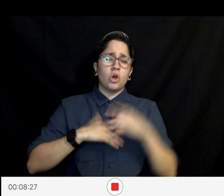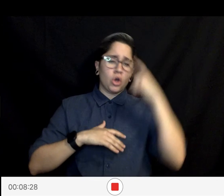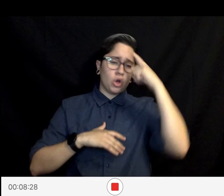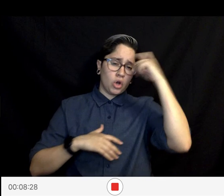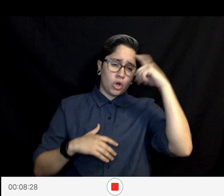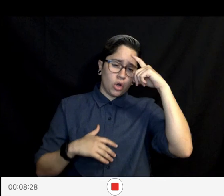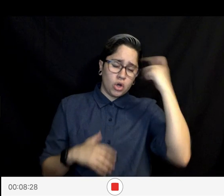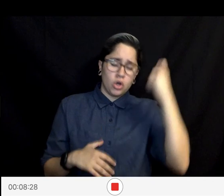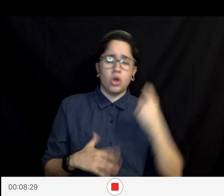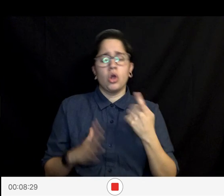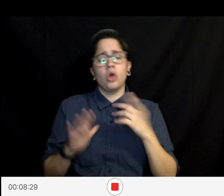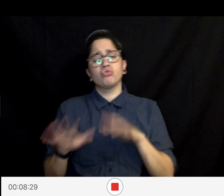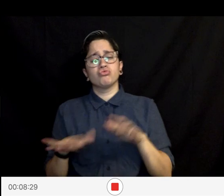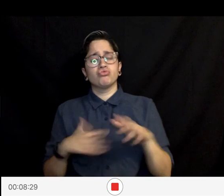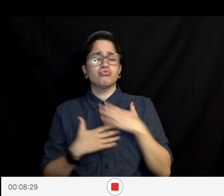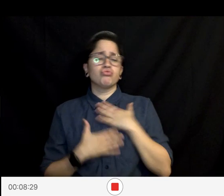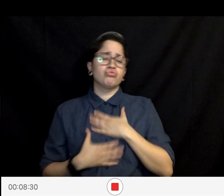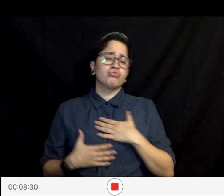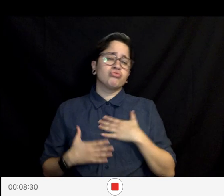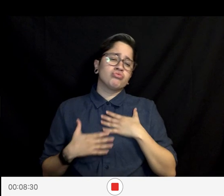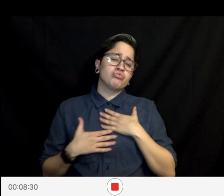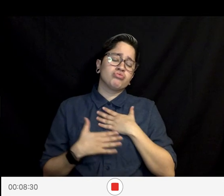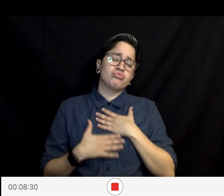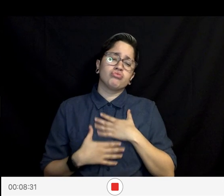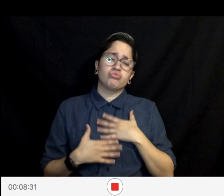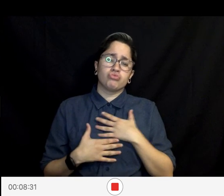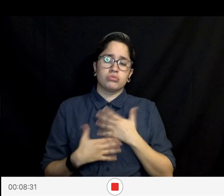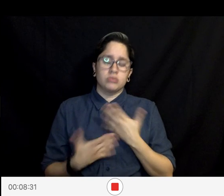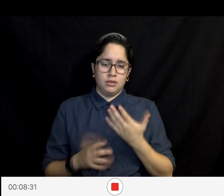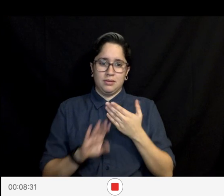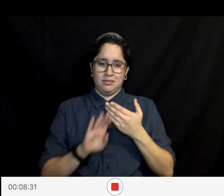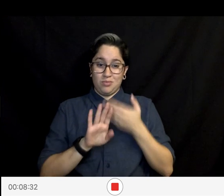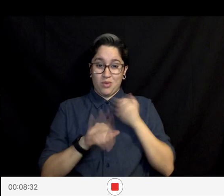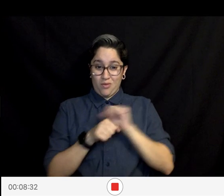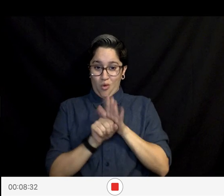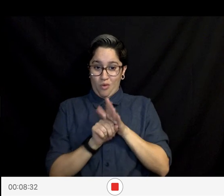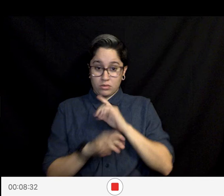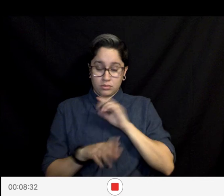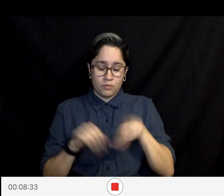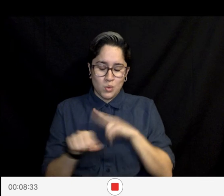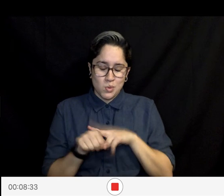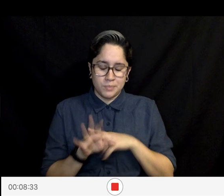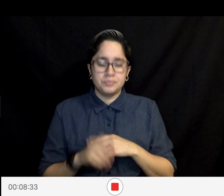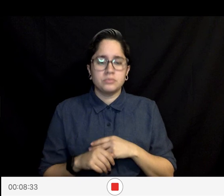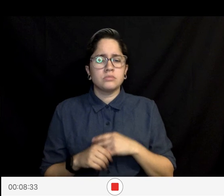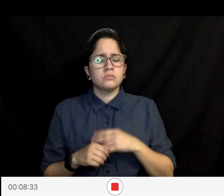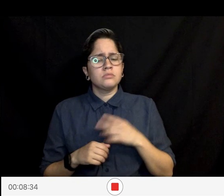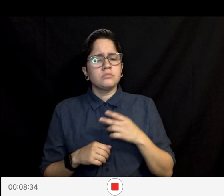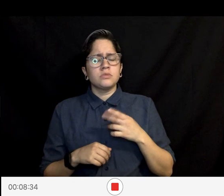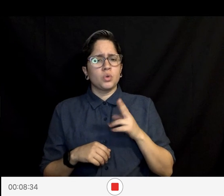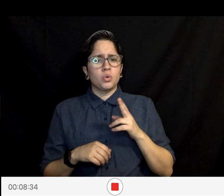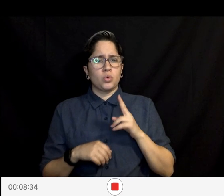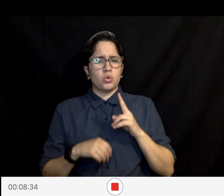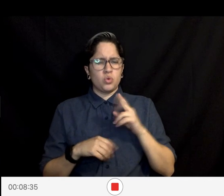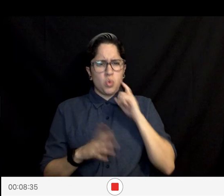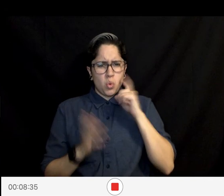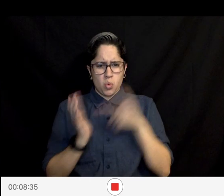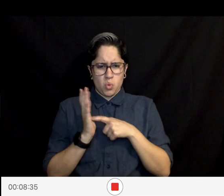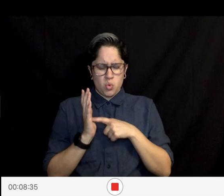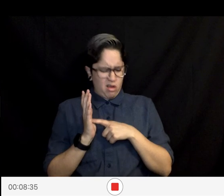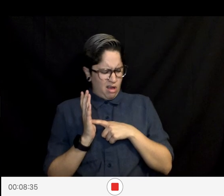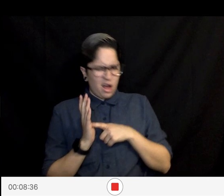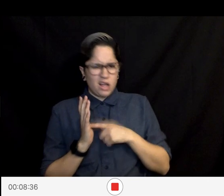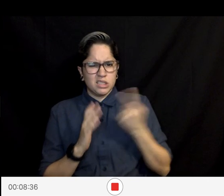you notice a stinging sensation in your foot after walking along the beach. Because these jellyfish that